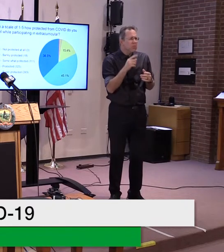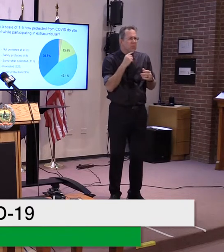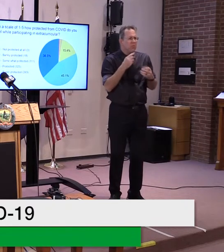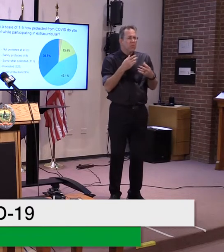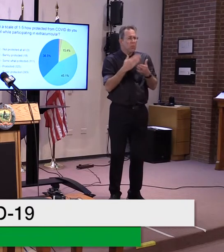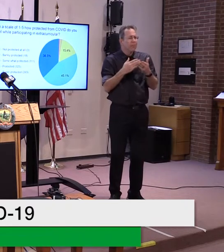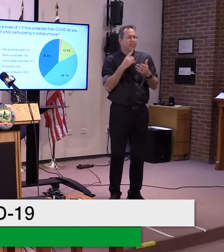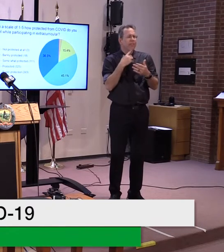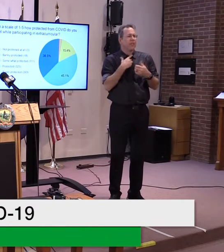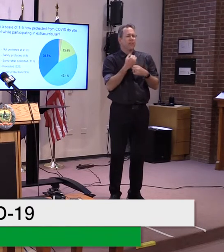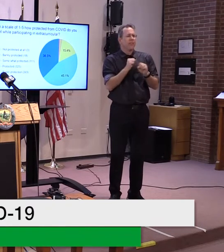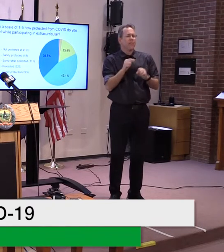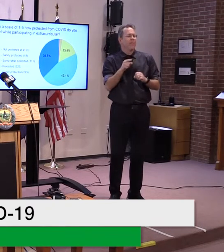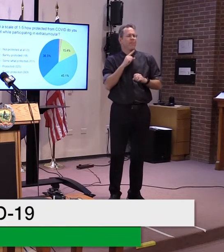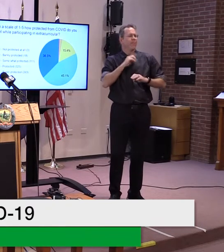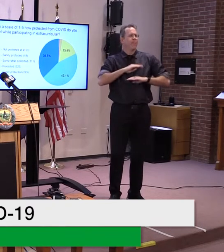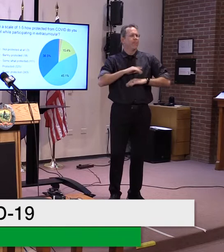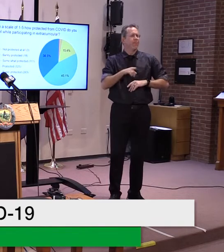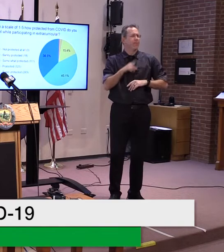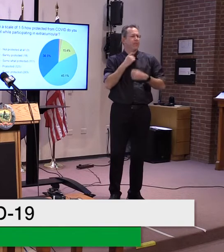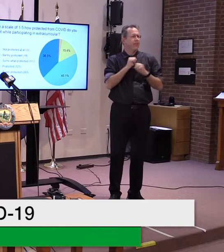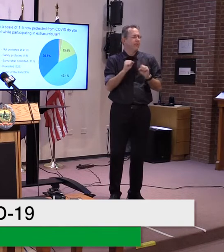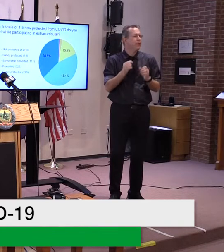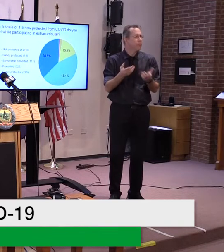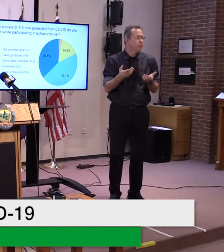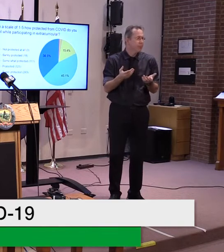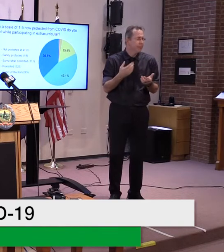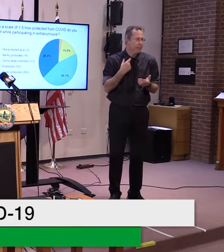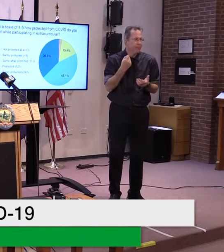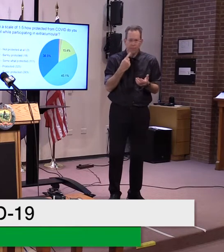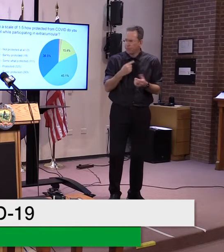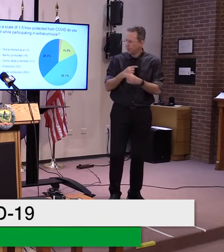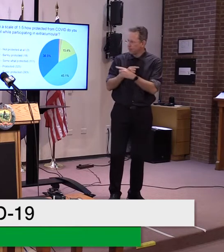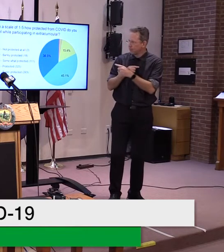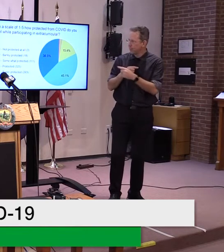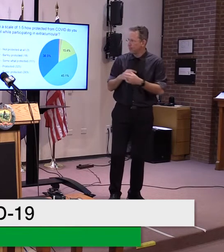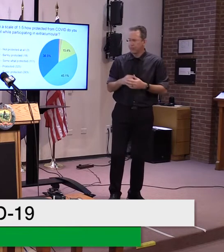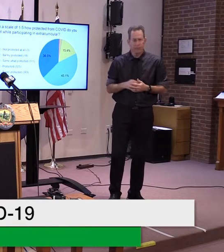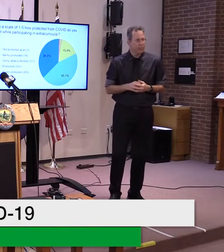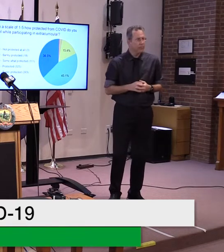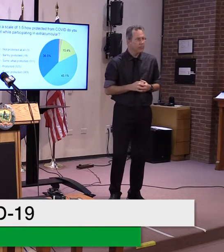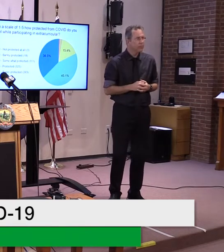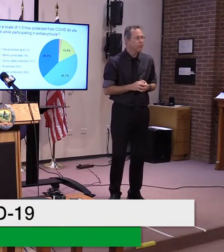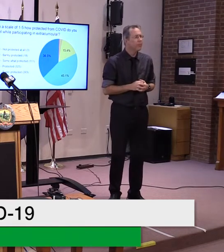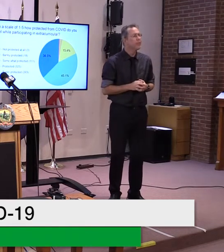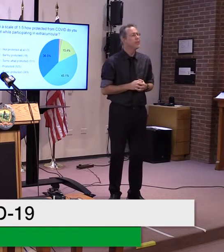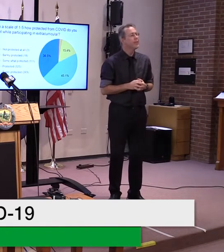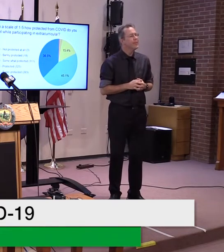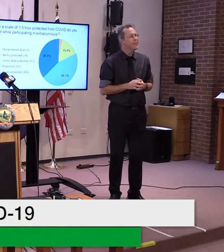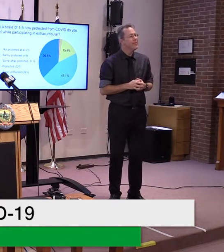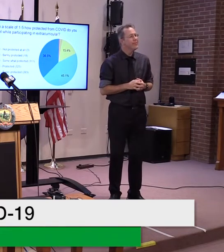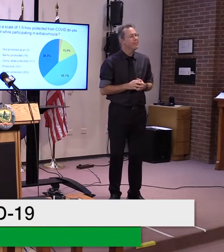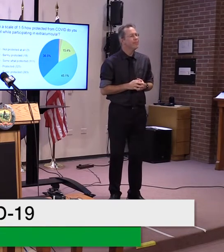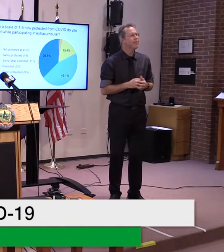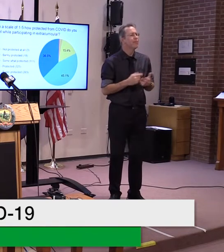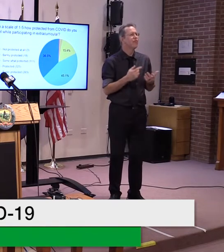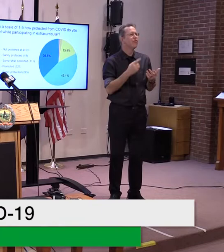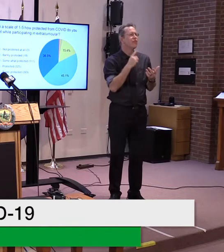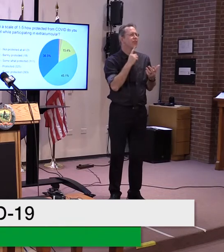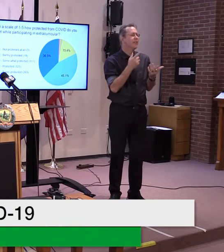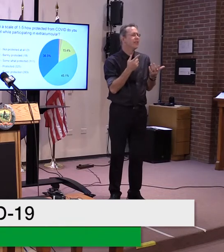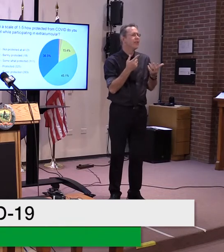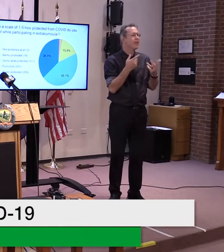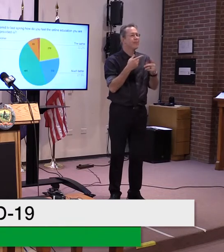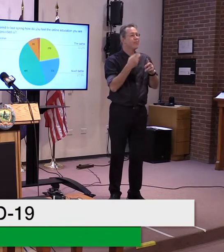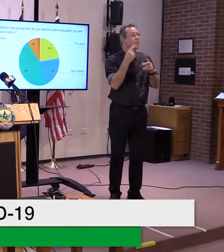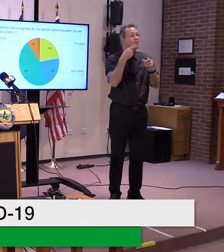which could be because of natural following computer museums are just basic not wearing things properly